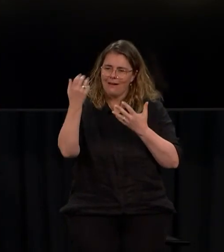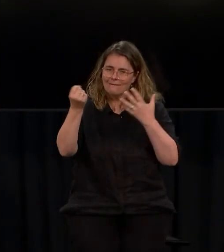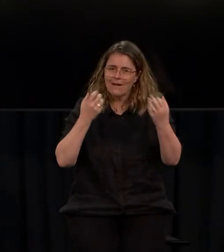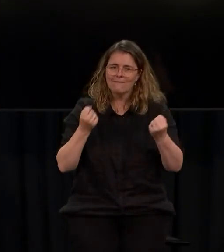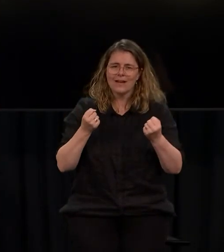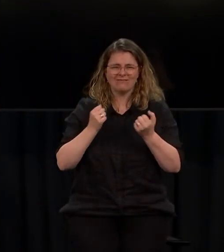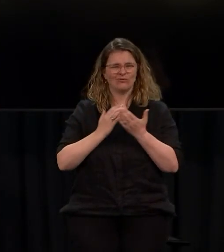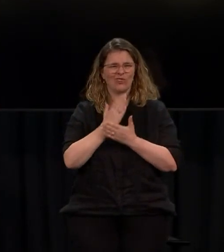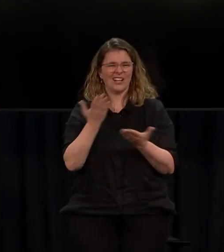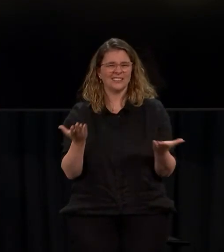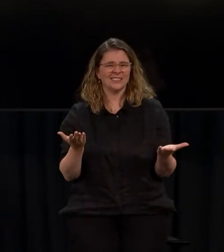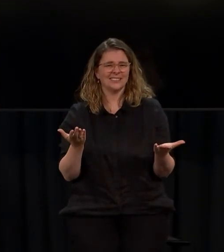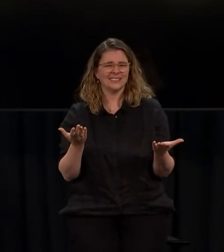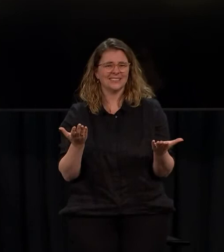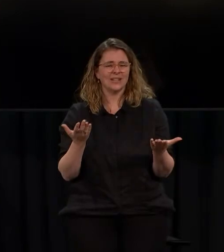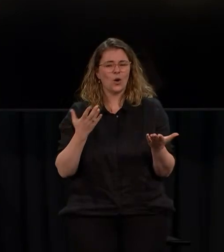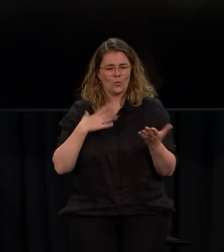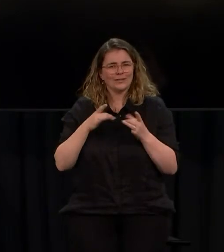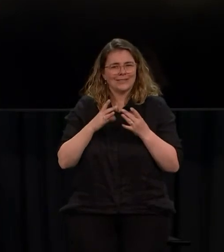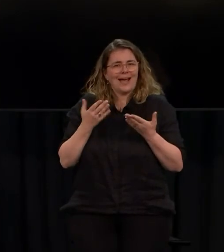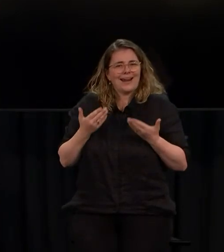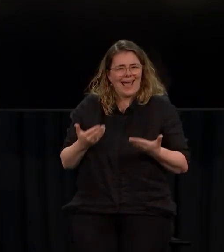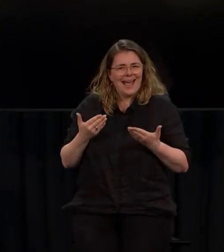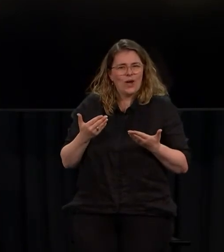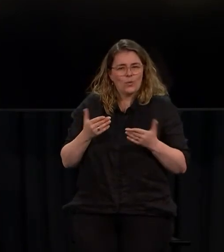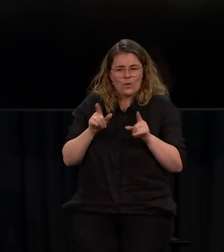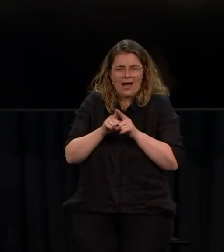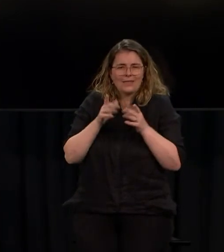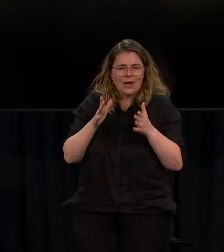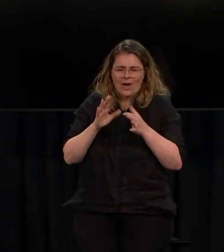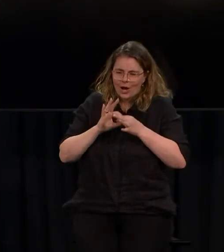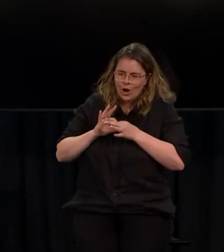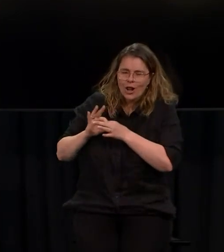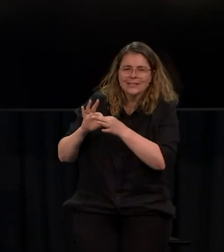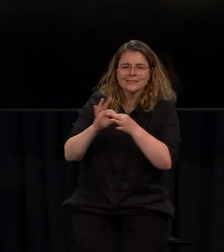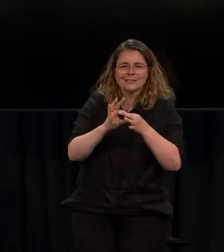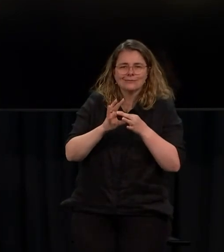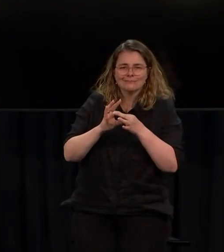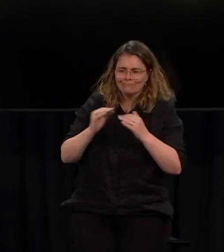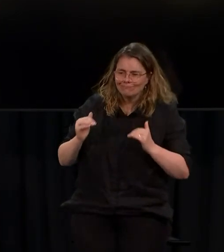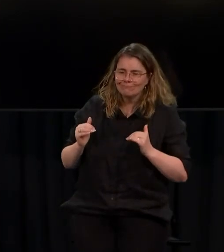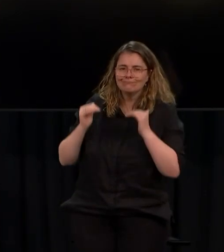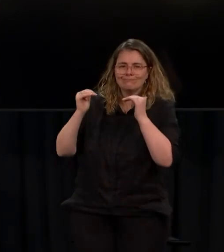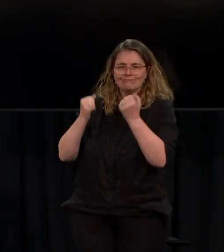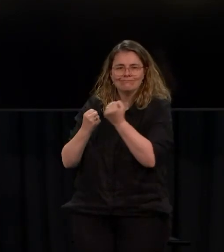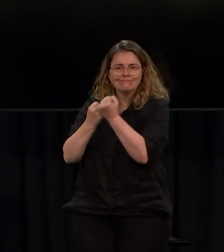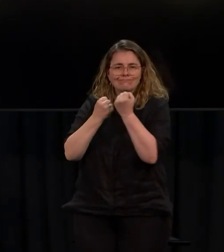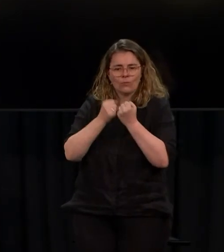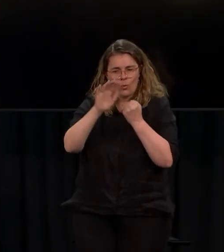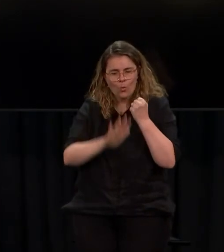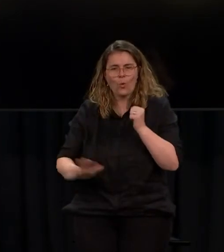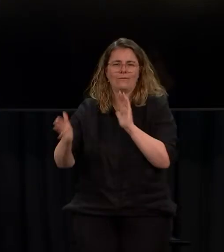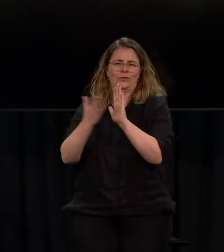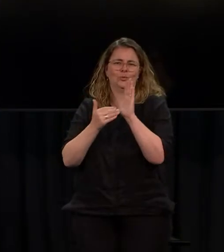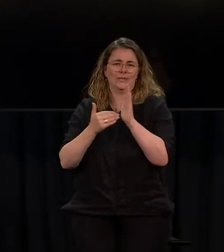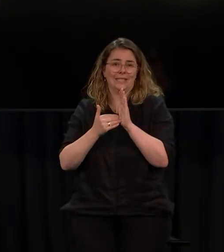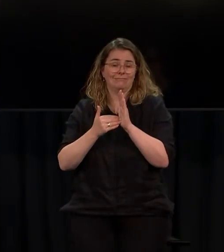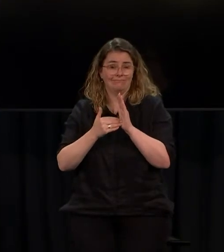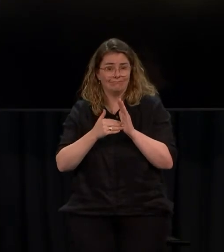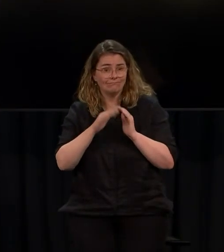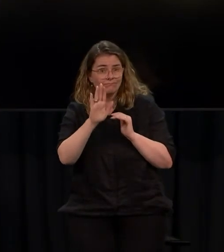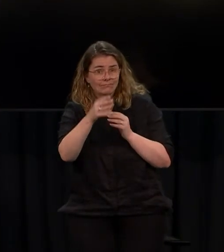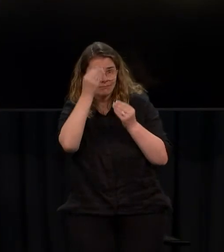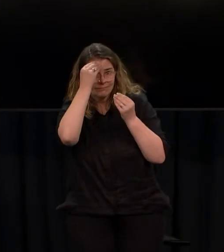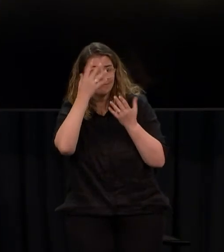has a right to. So let's start operating like that now. Let's start working collectively to drive up rates across the board. And I can tell you